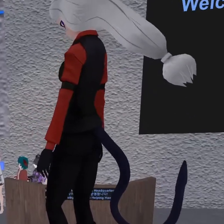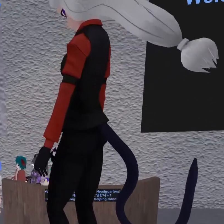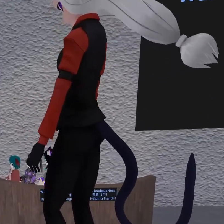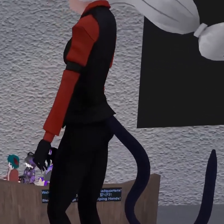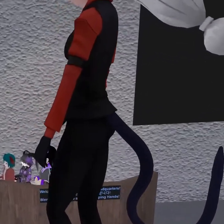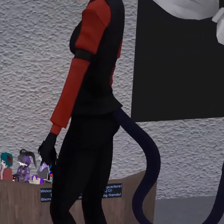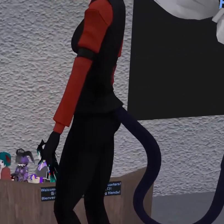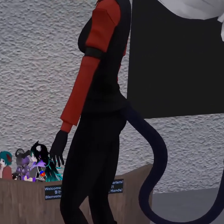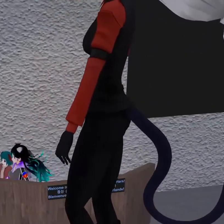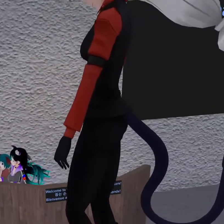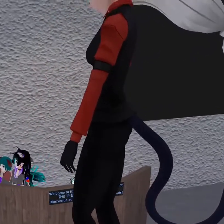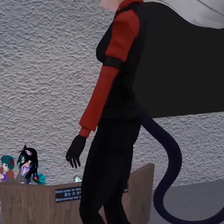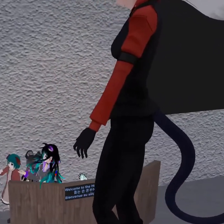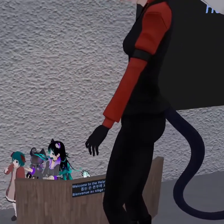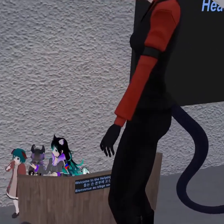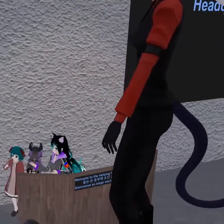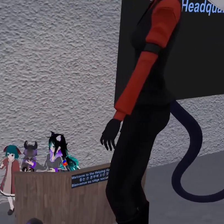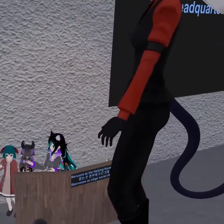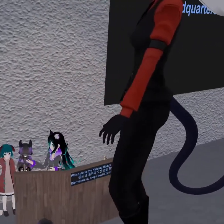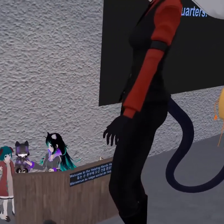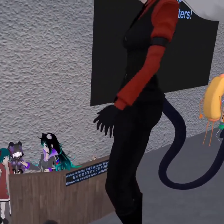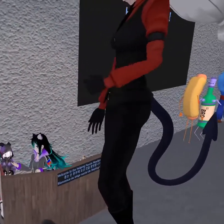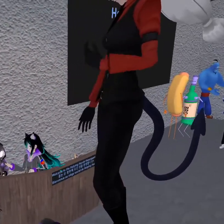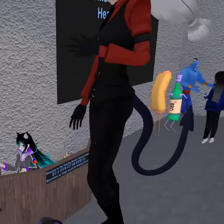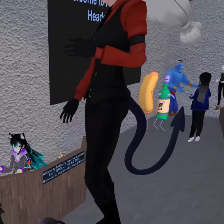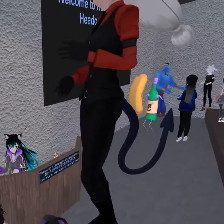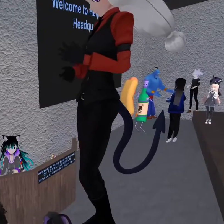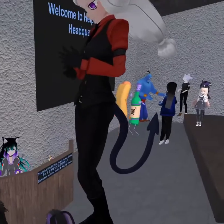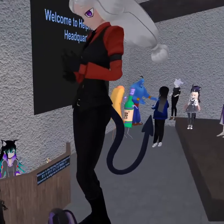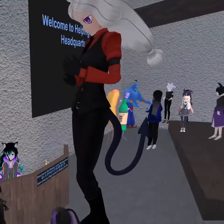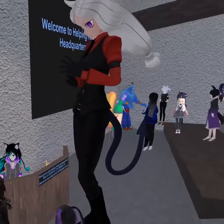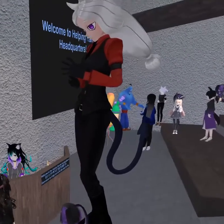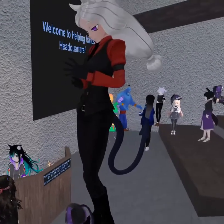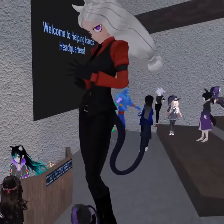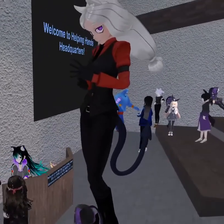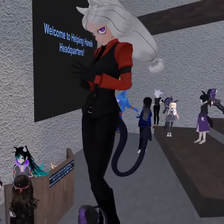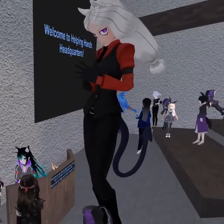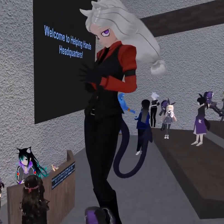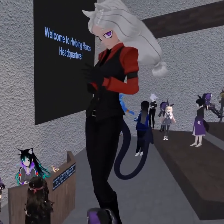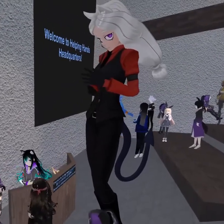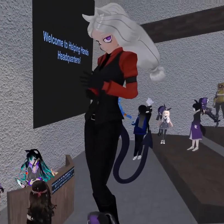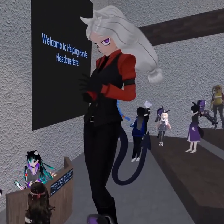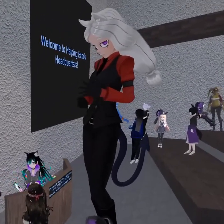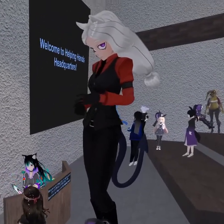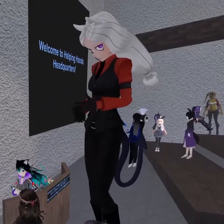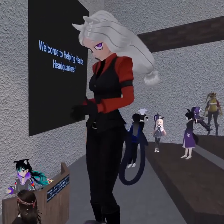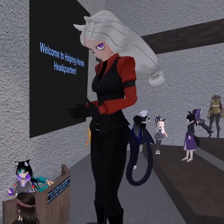like what? Maybe something like this is a birthday party, right? Where's the birthday girl? Yeah. Because that